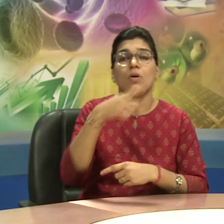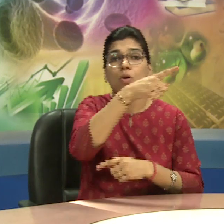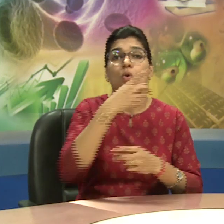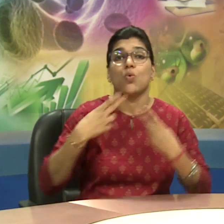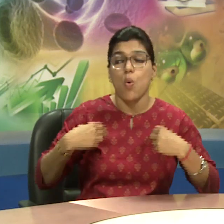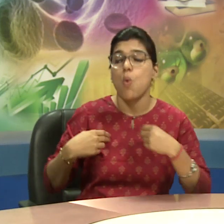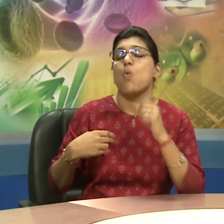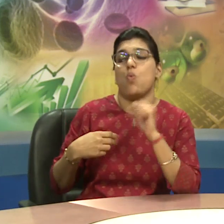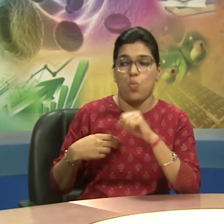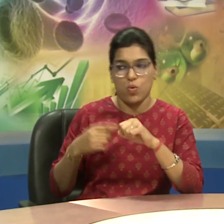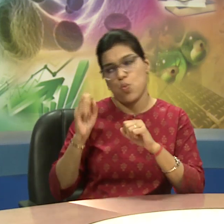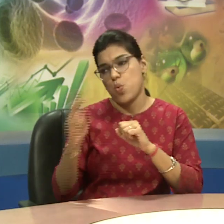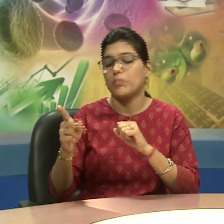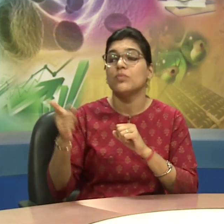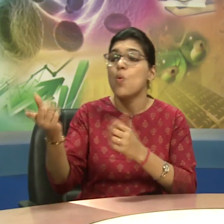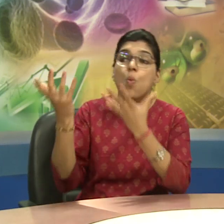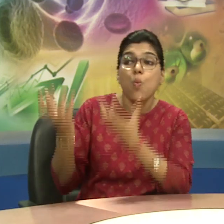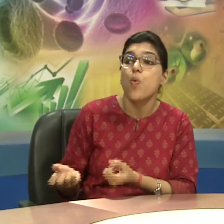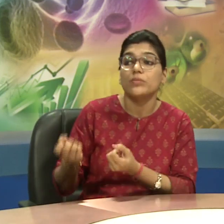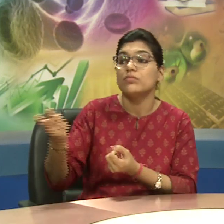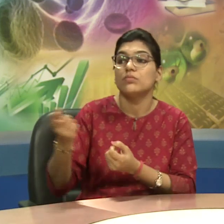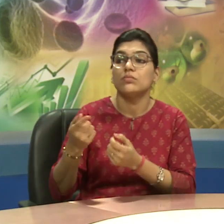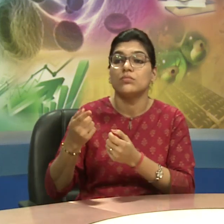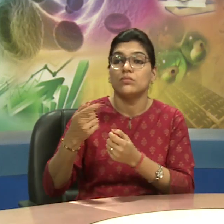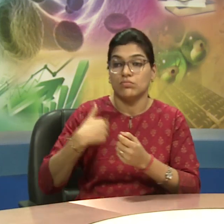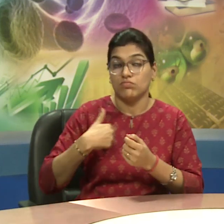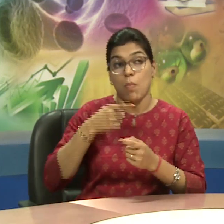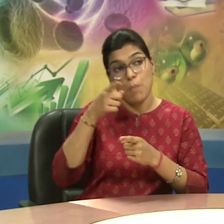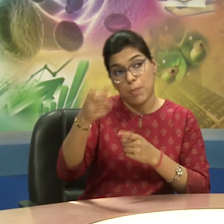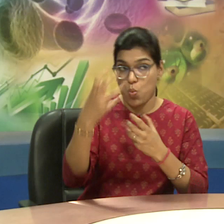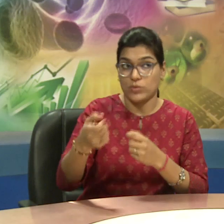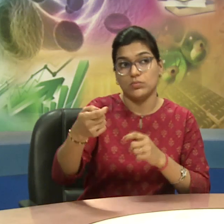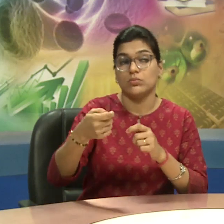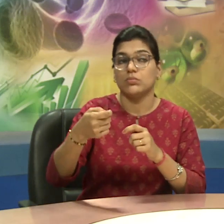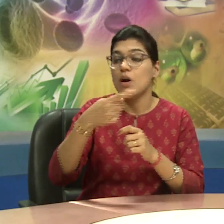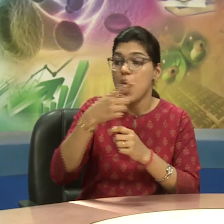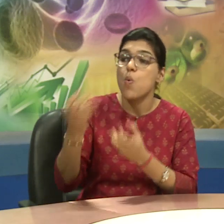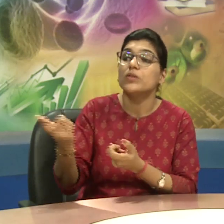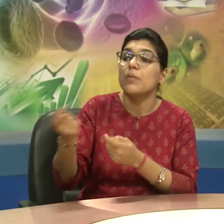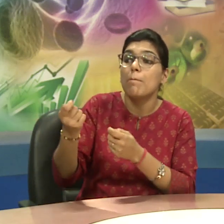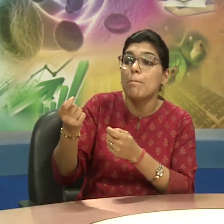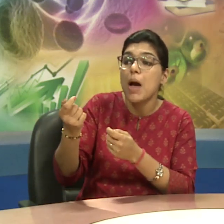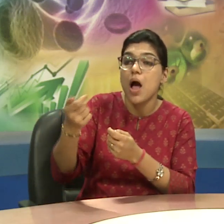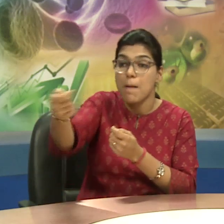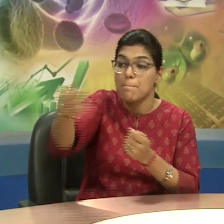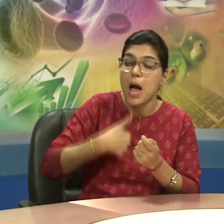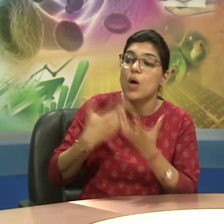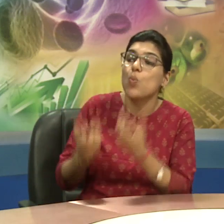example, after taking a food, you might get ill and you file